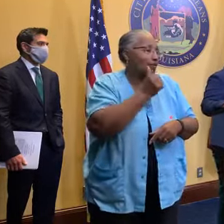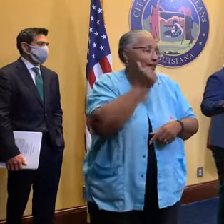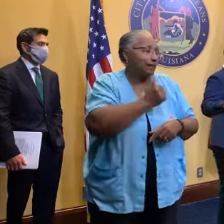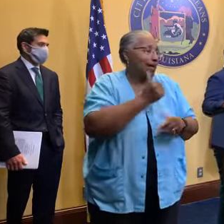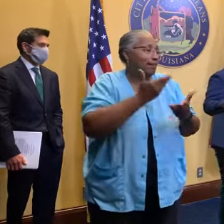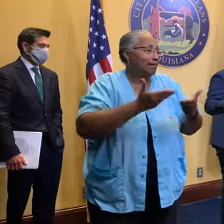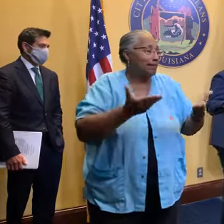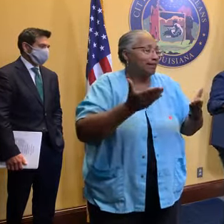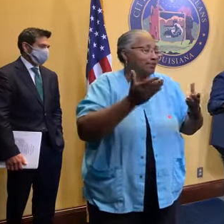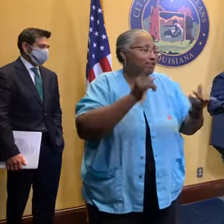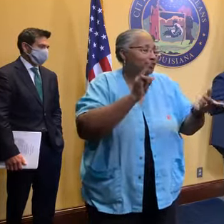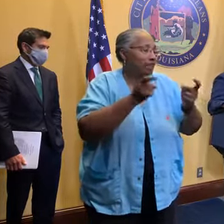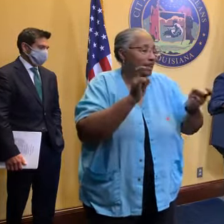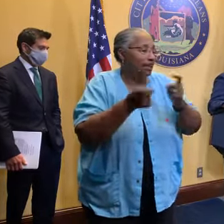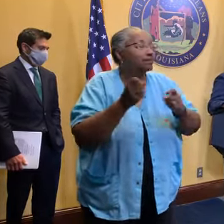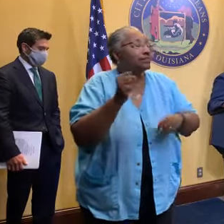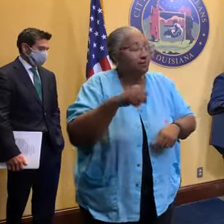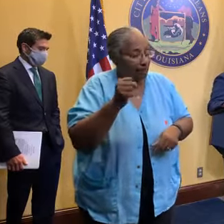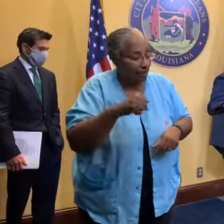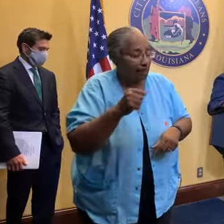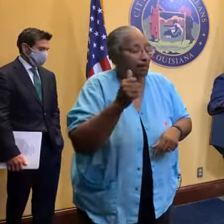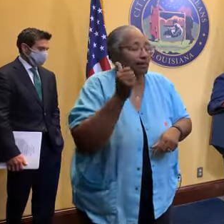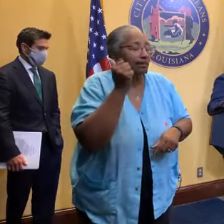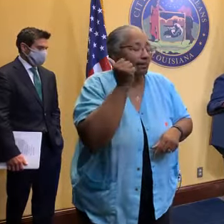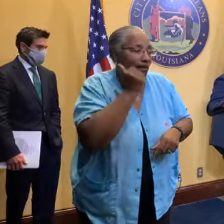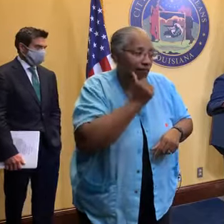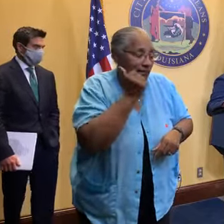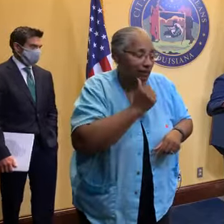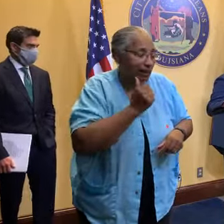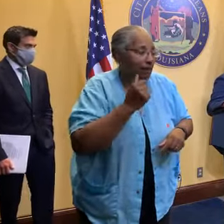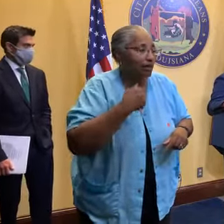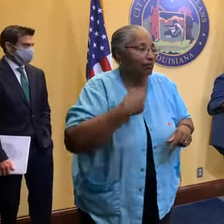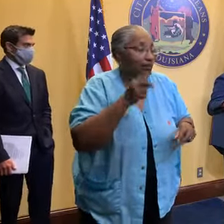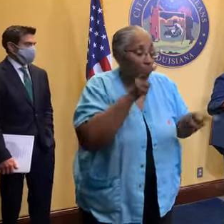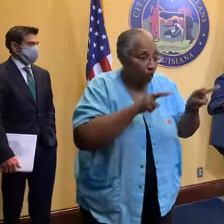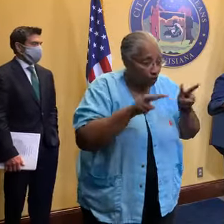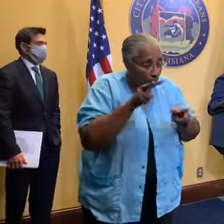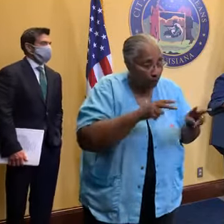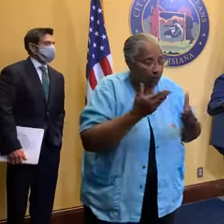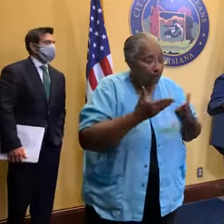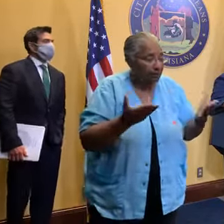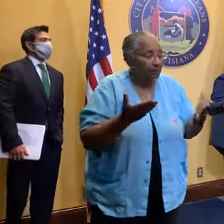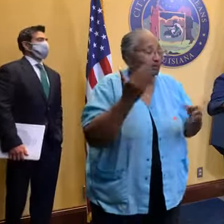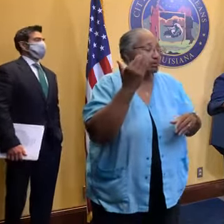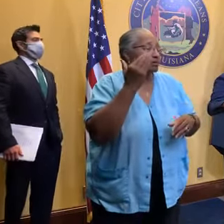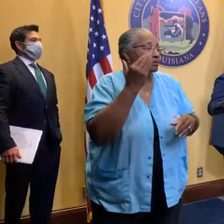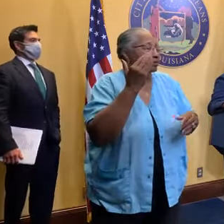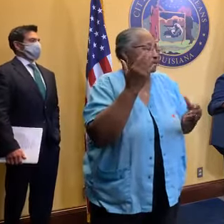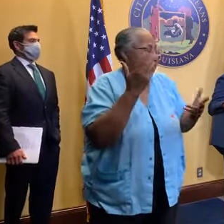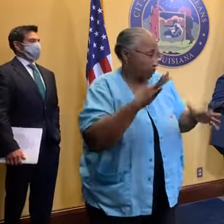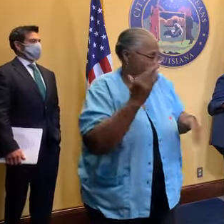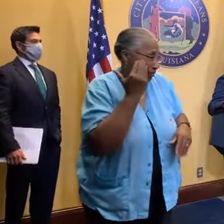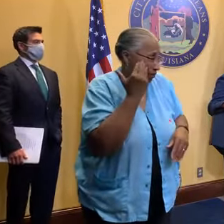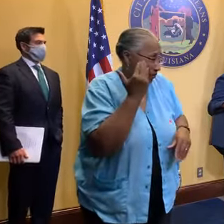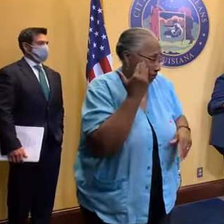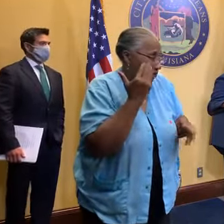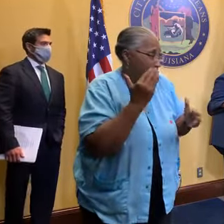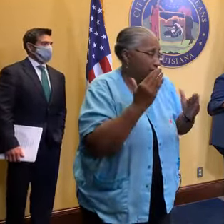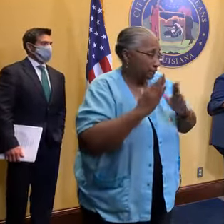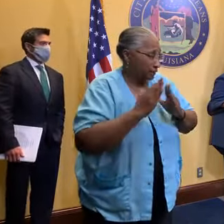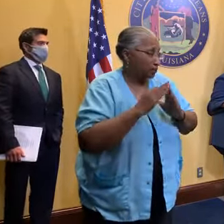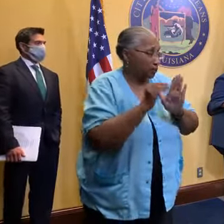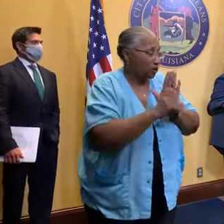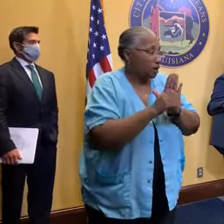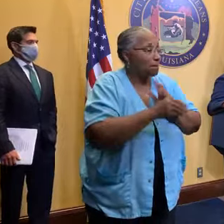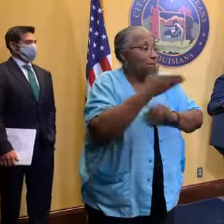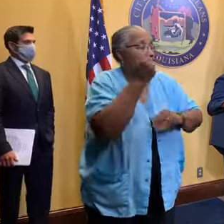it is day by day, and the city of New Orleans, I'm sure better than I do. So we